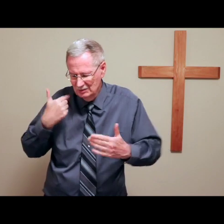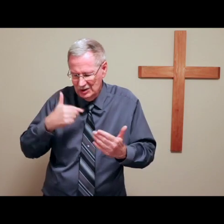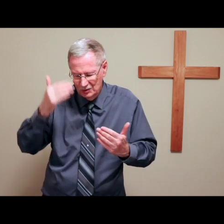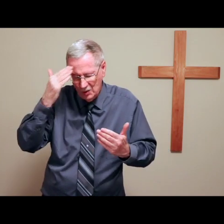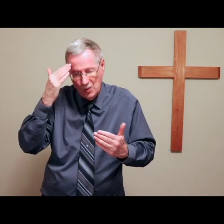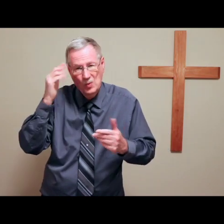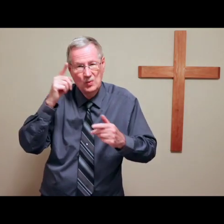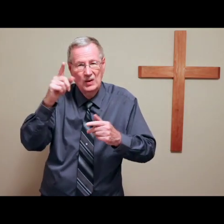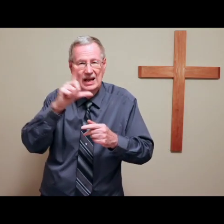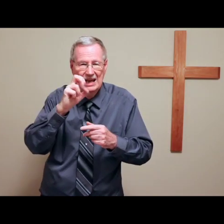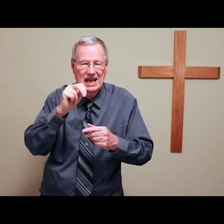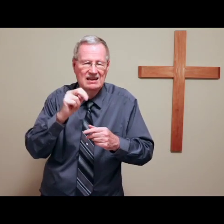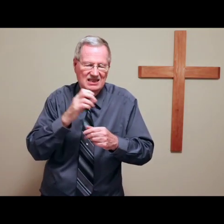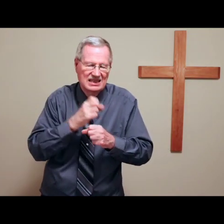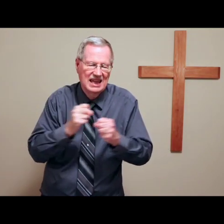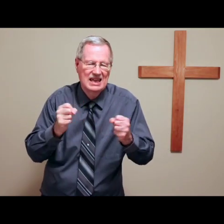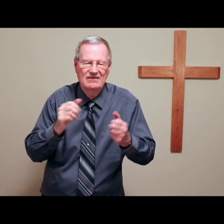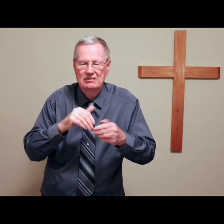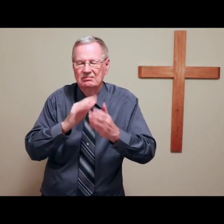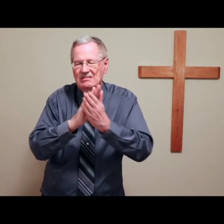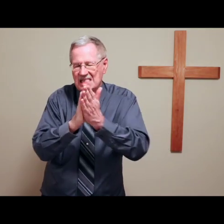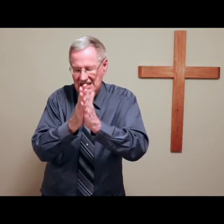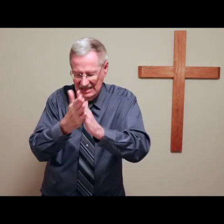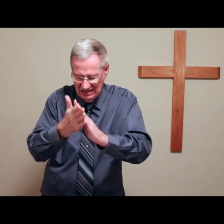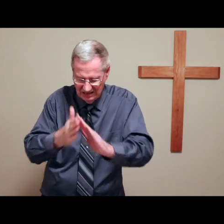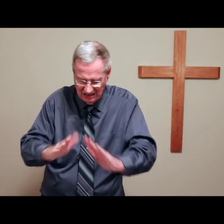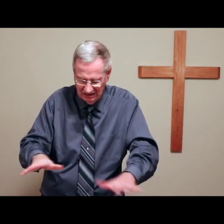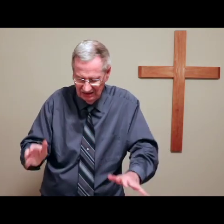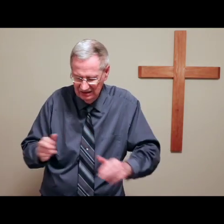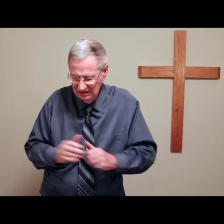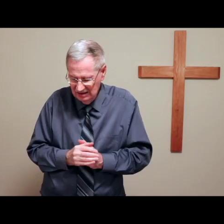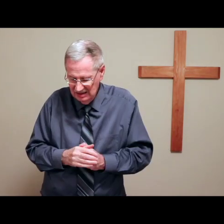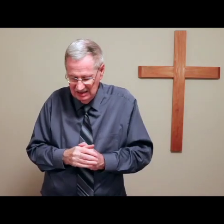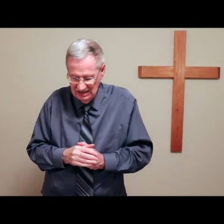We rejoice because we know that he is safe and at peace.